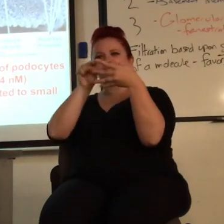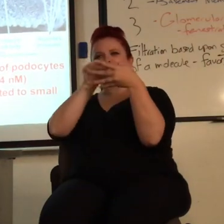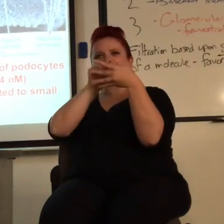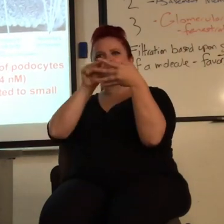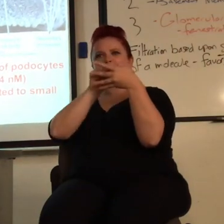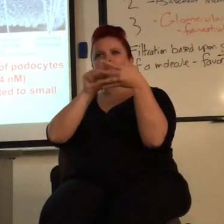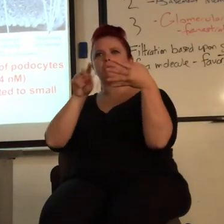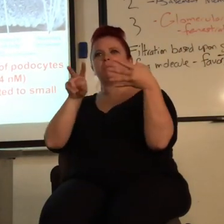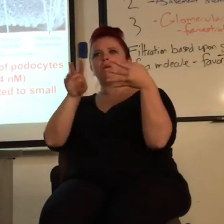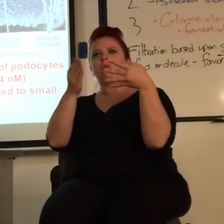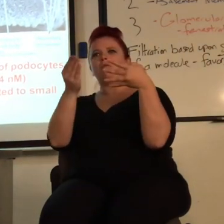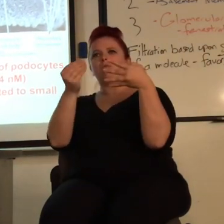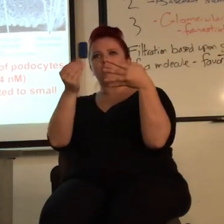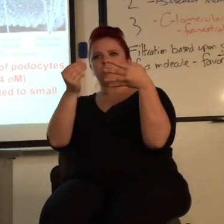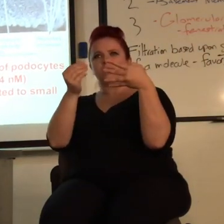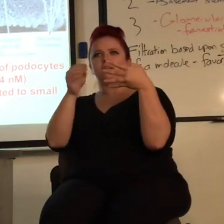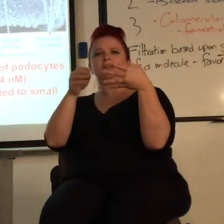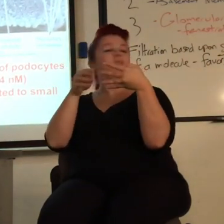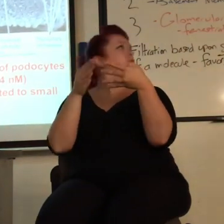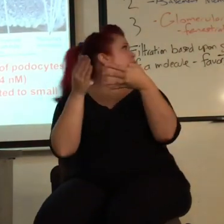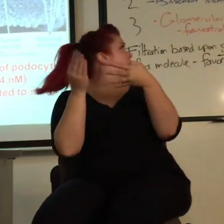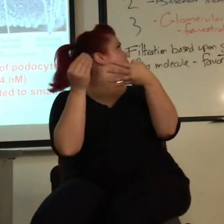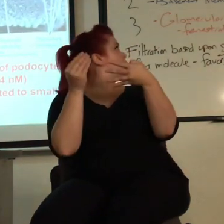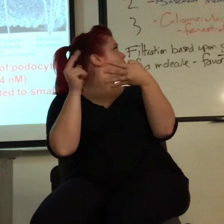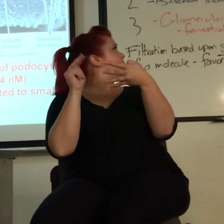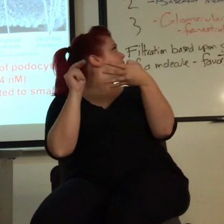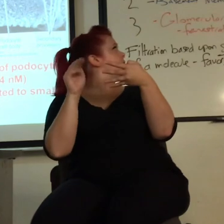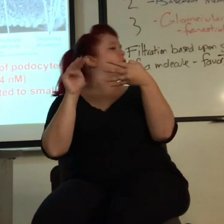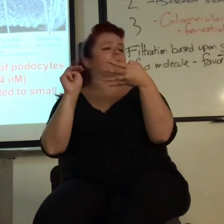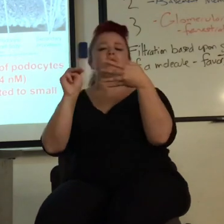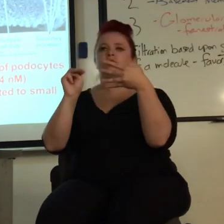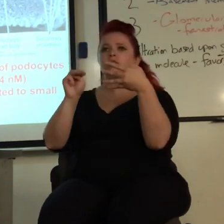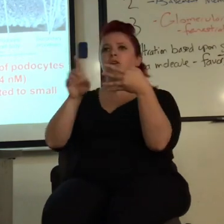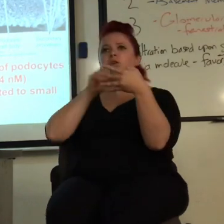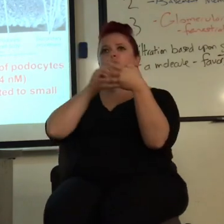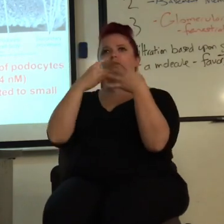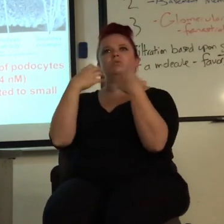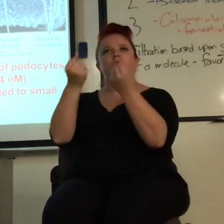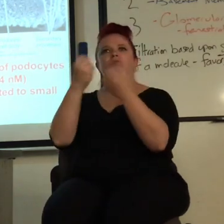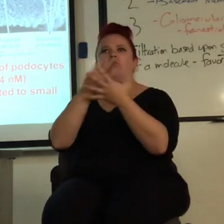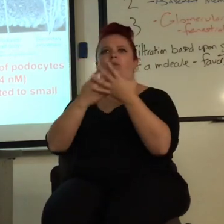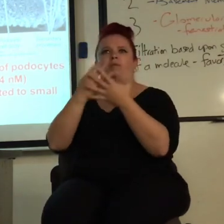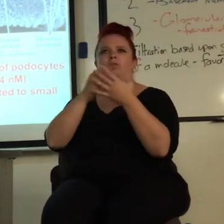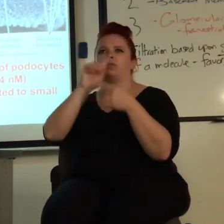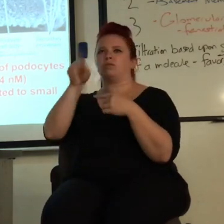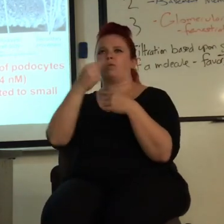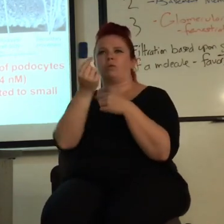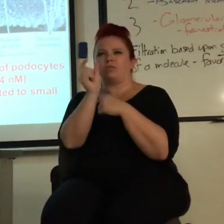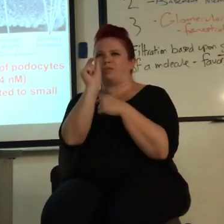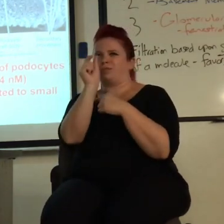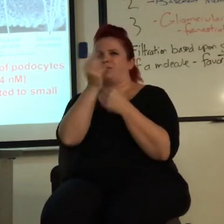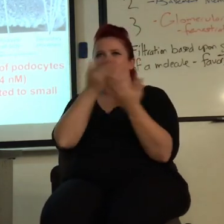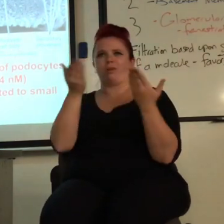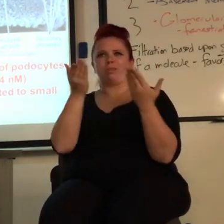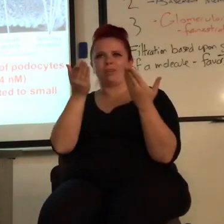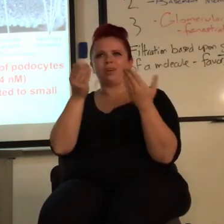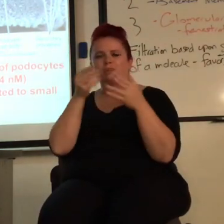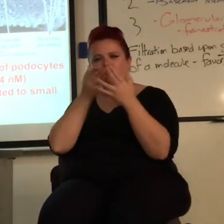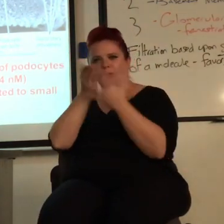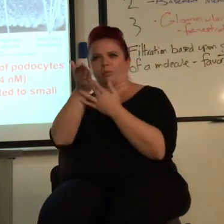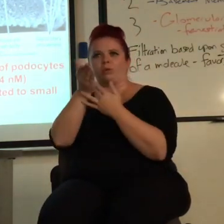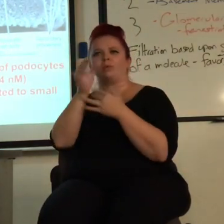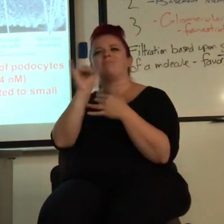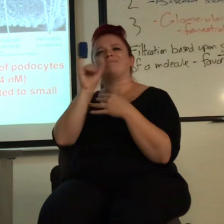through basically. Okay, it's a very good filter. It's like when I make coffee in the morning, and I put the